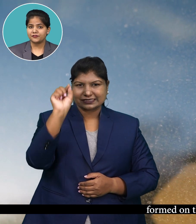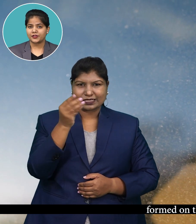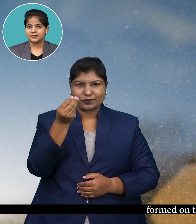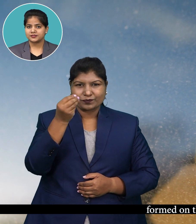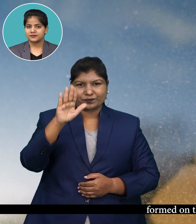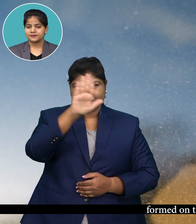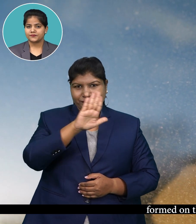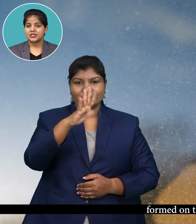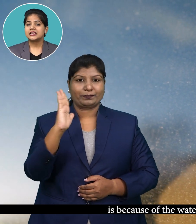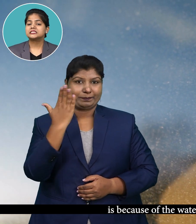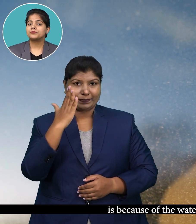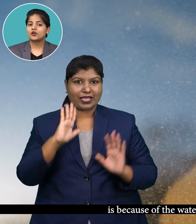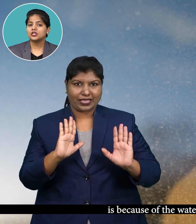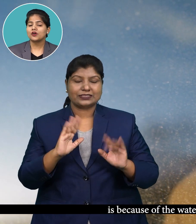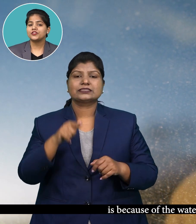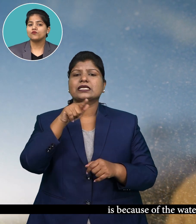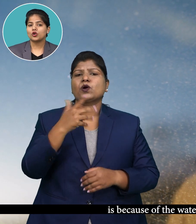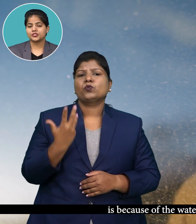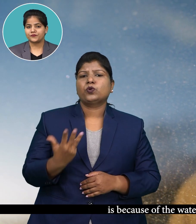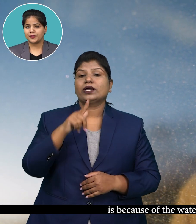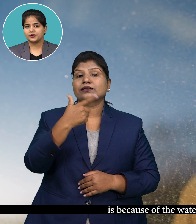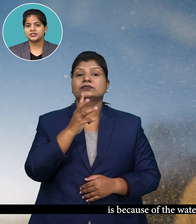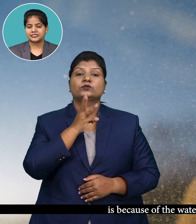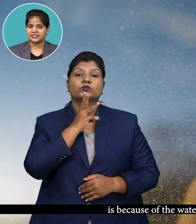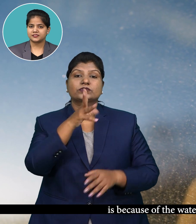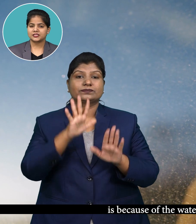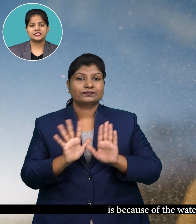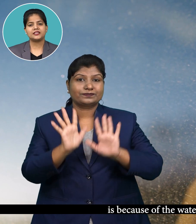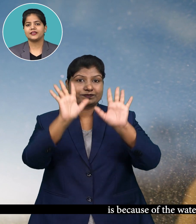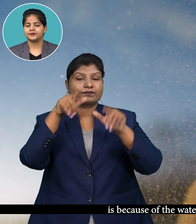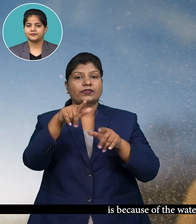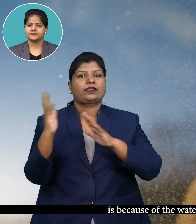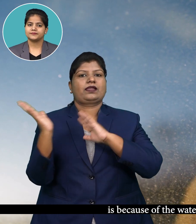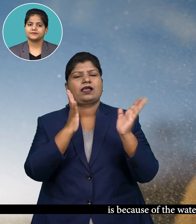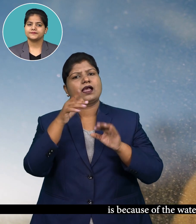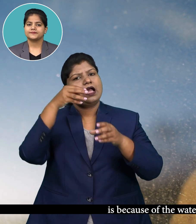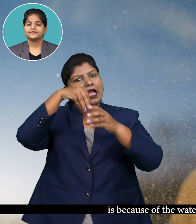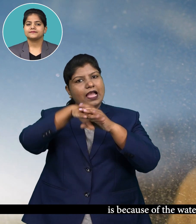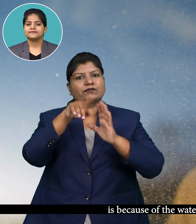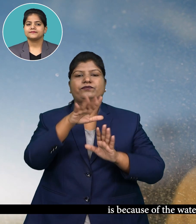mirror surface is because of the water vapor content in the air.